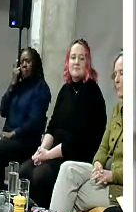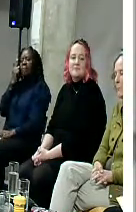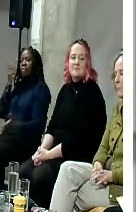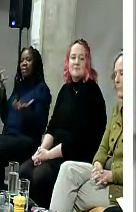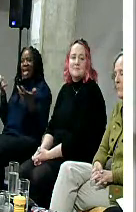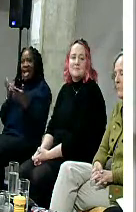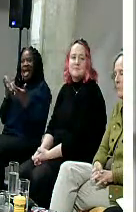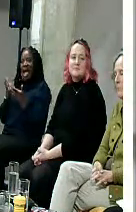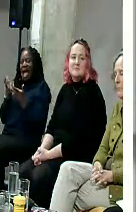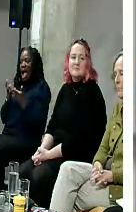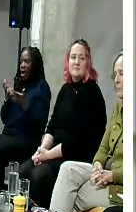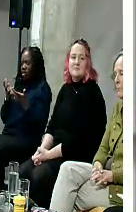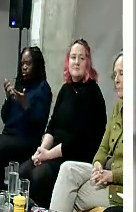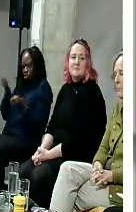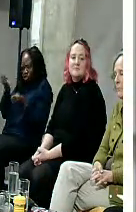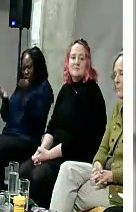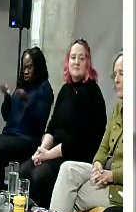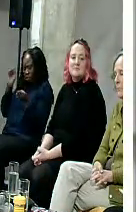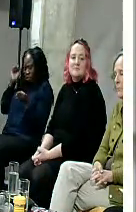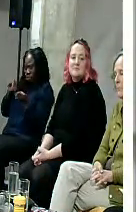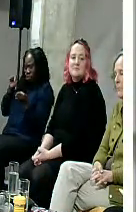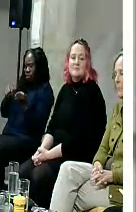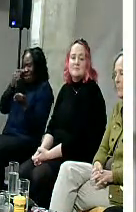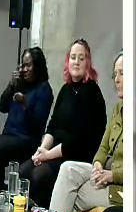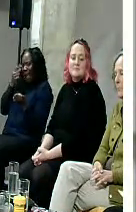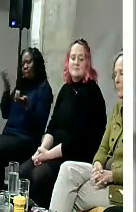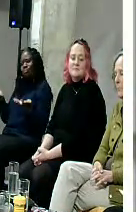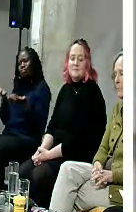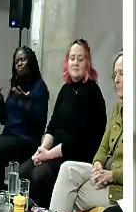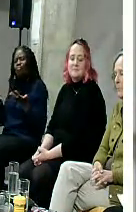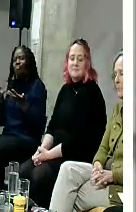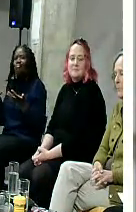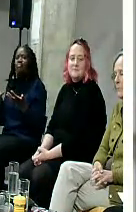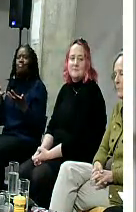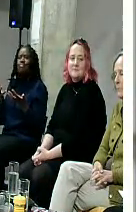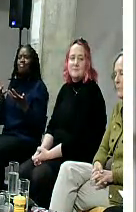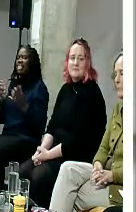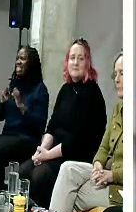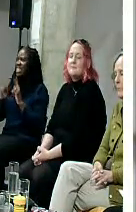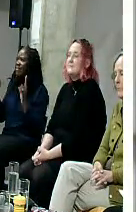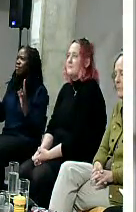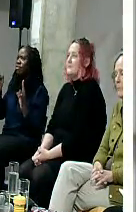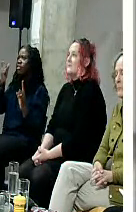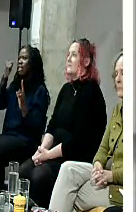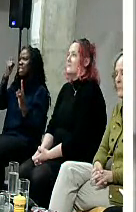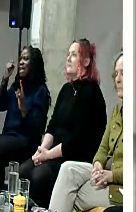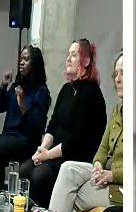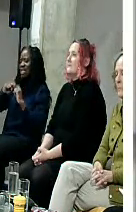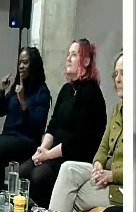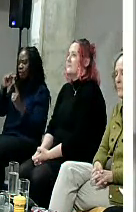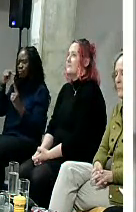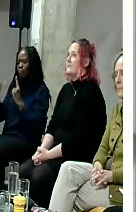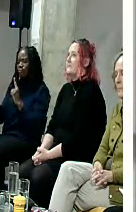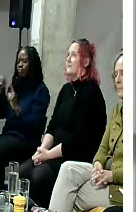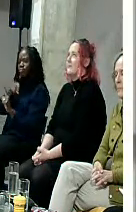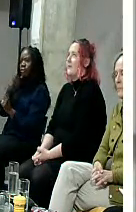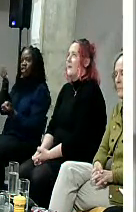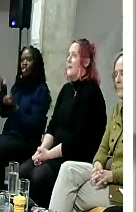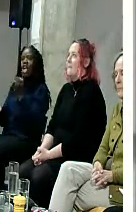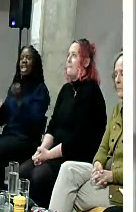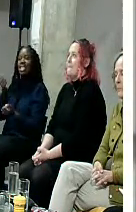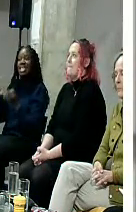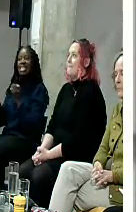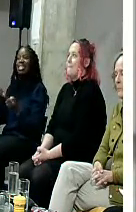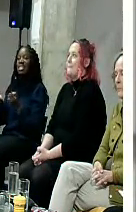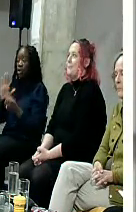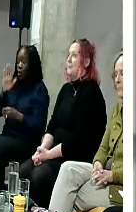about justice and whether justice, different understandings and journeys to justice, both kind of